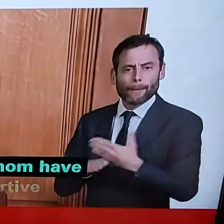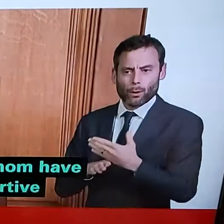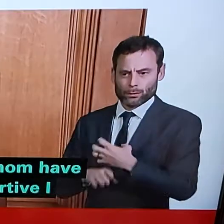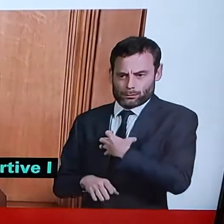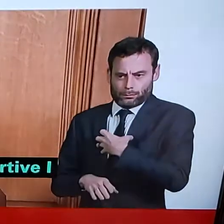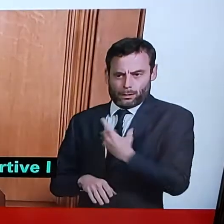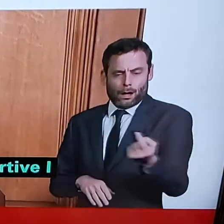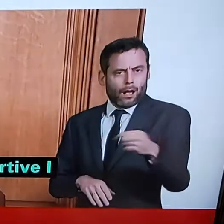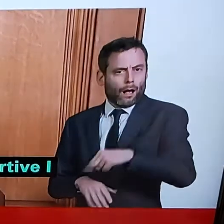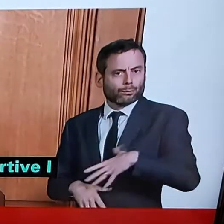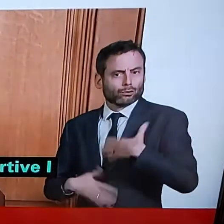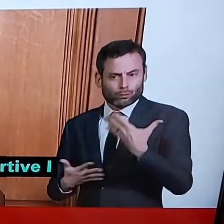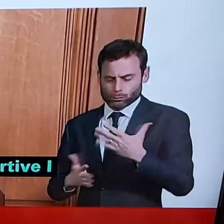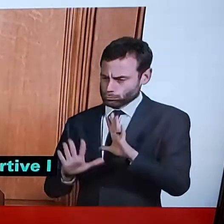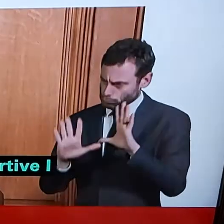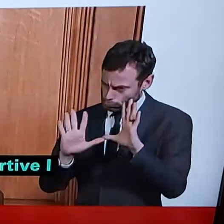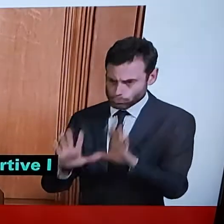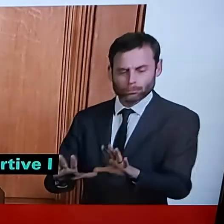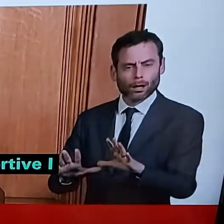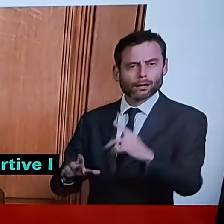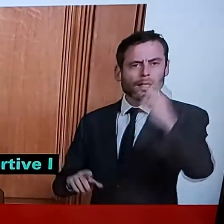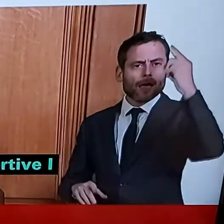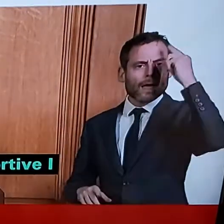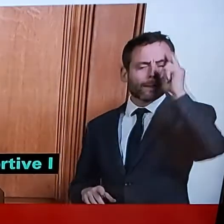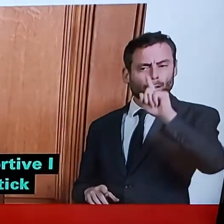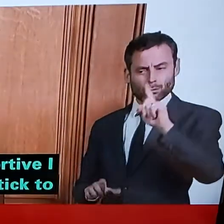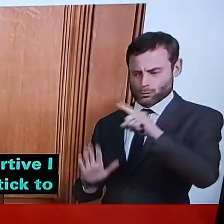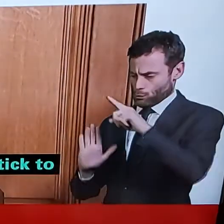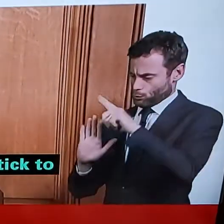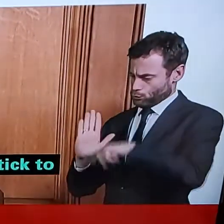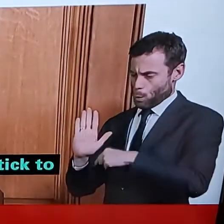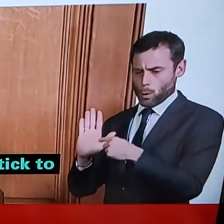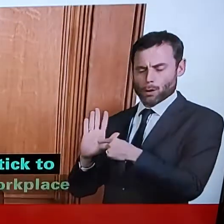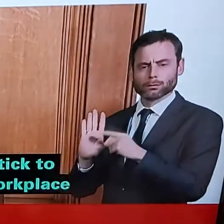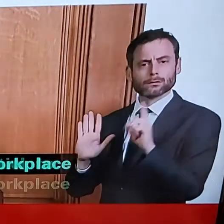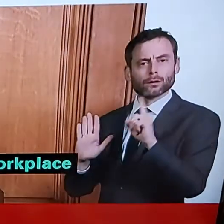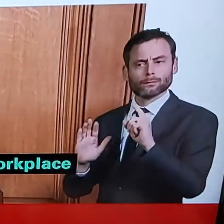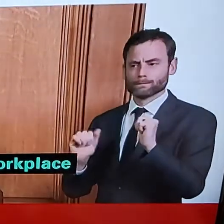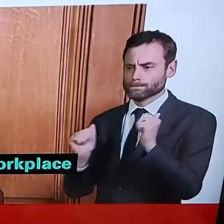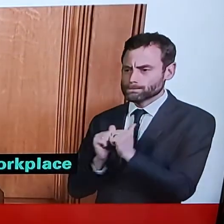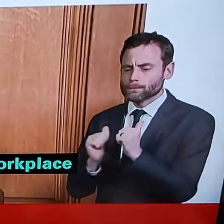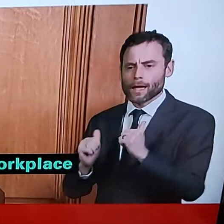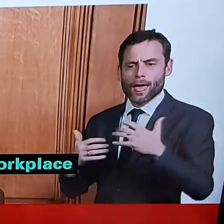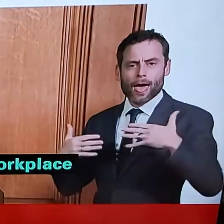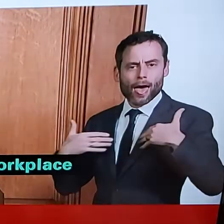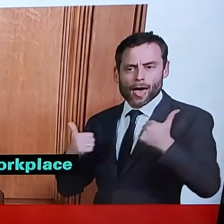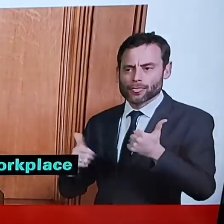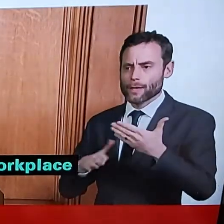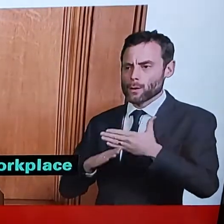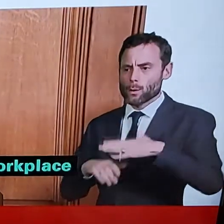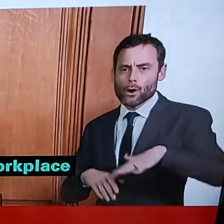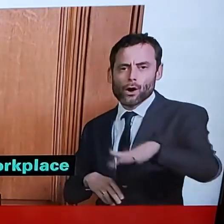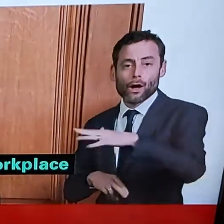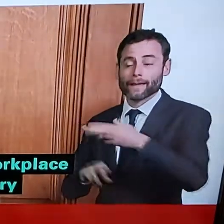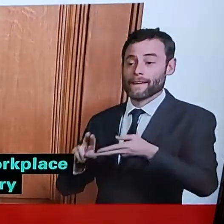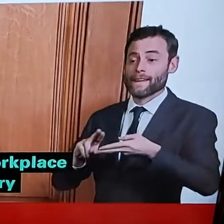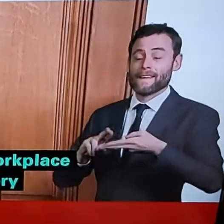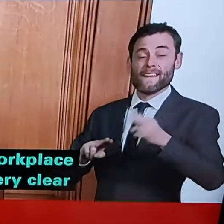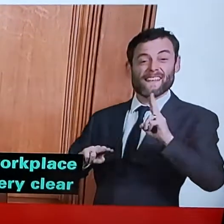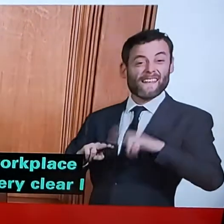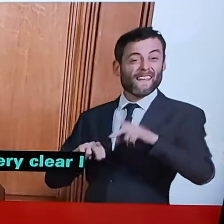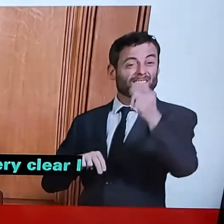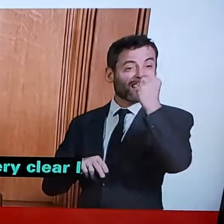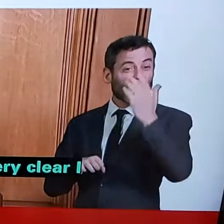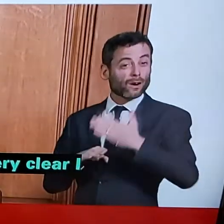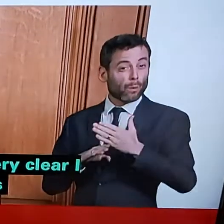the normal principles of workplace health. We've made it very clear, I think, what those principles are. If people can work from home, they should be